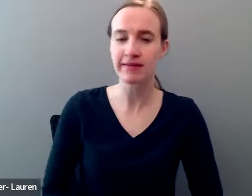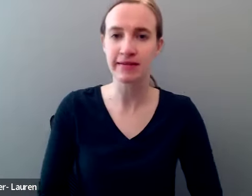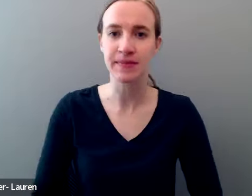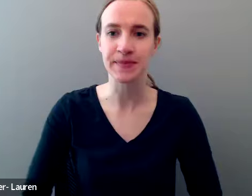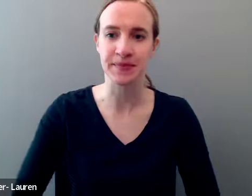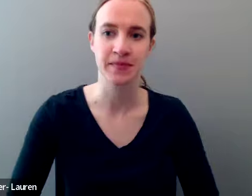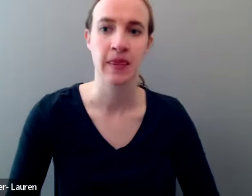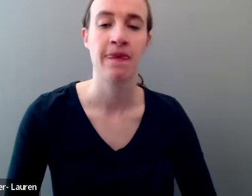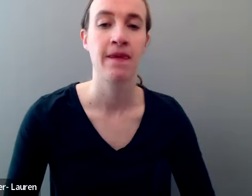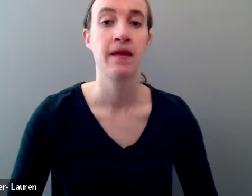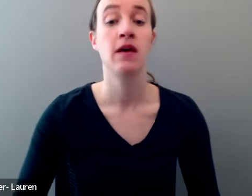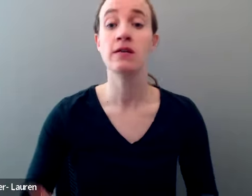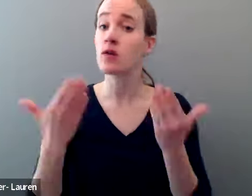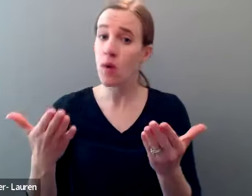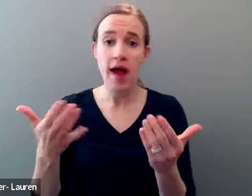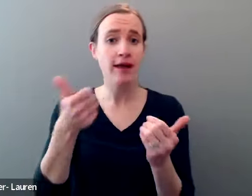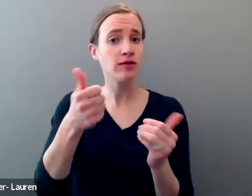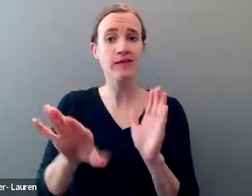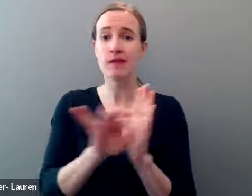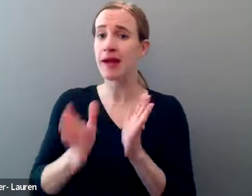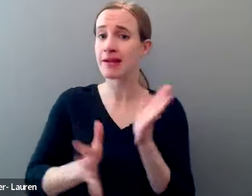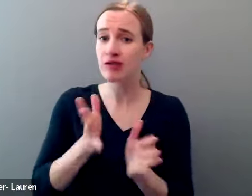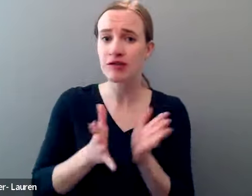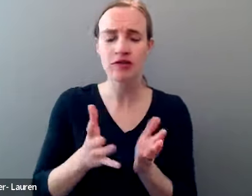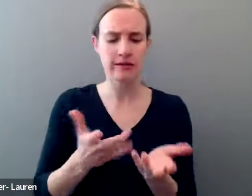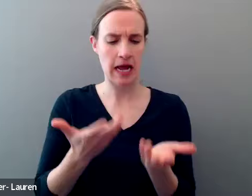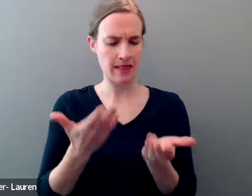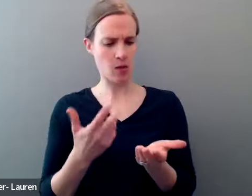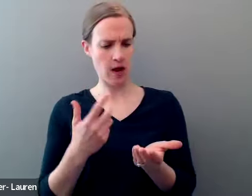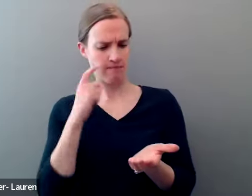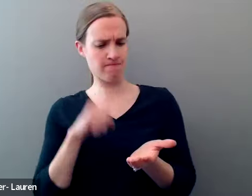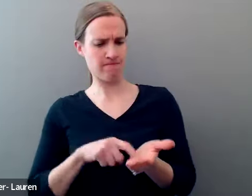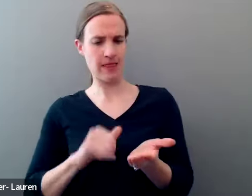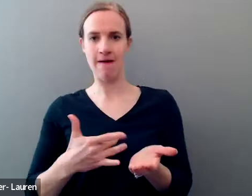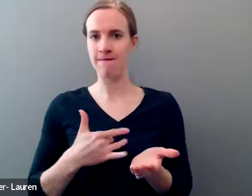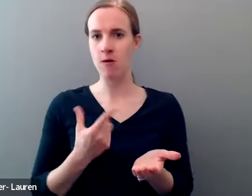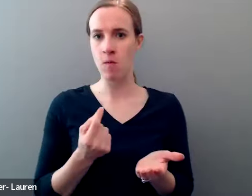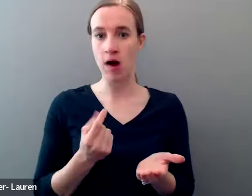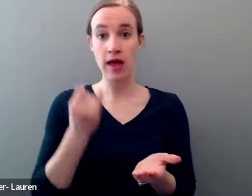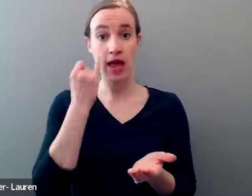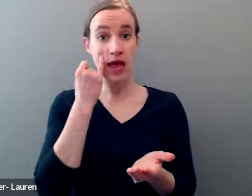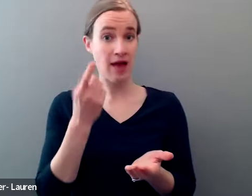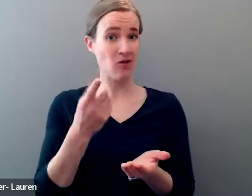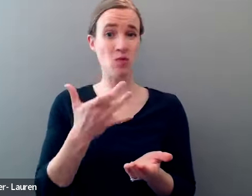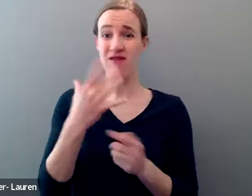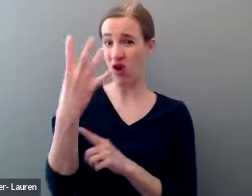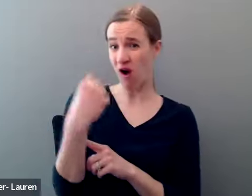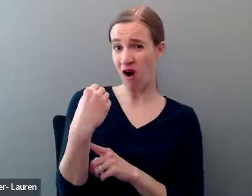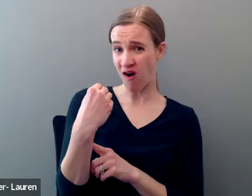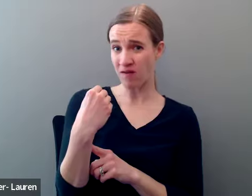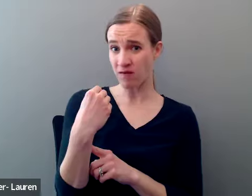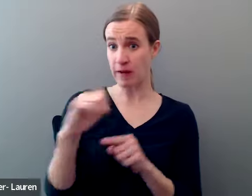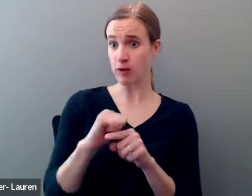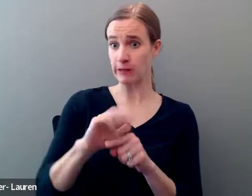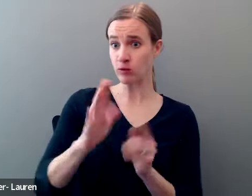So yeah, do a gesture right now and just notice what it feels like. And if you're, you feel more pleasant to shut your video off, do that. Or